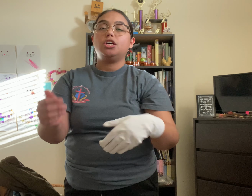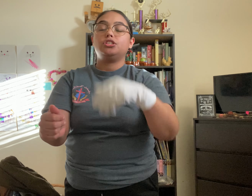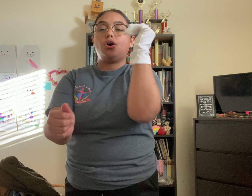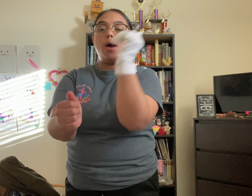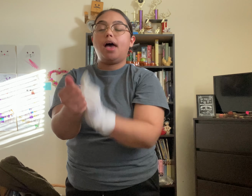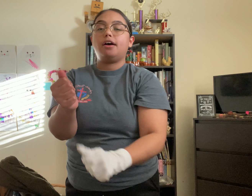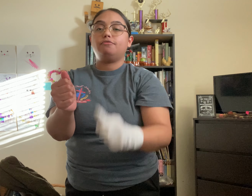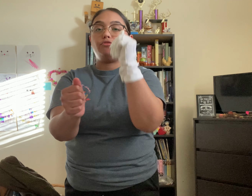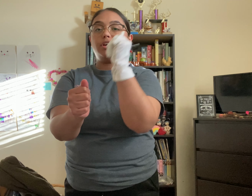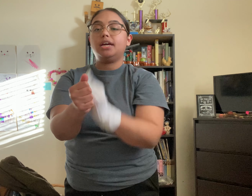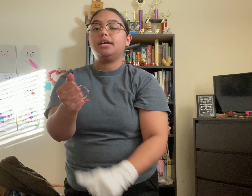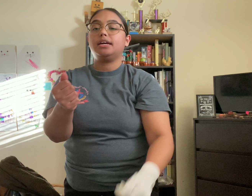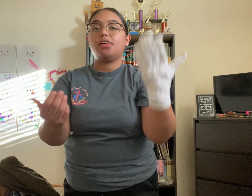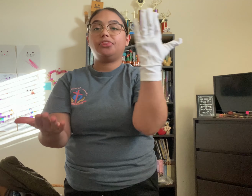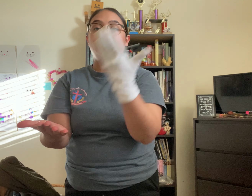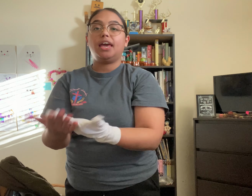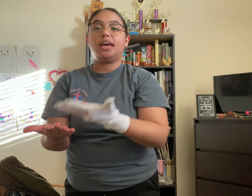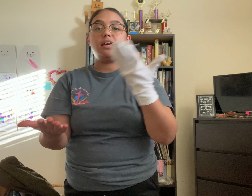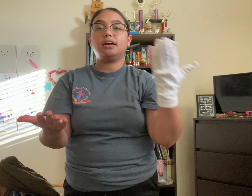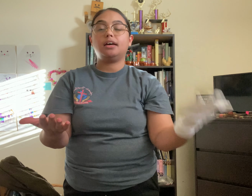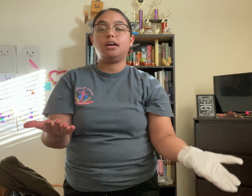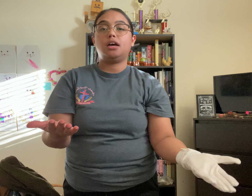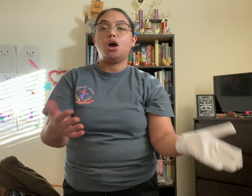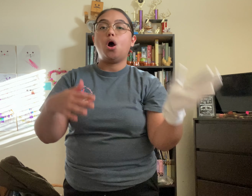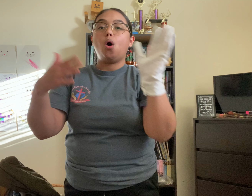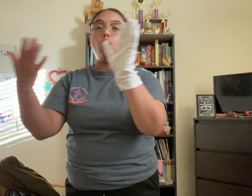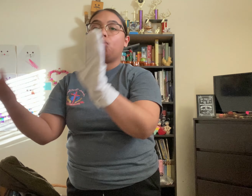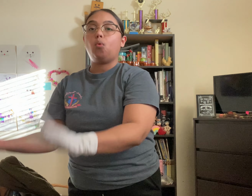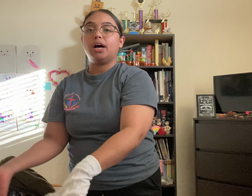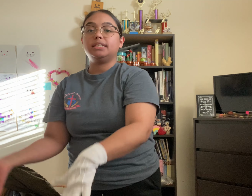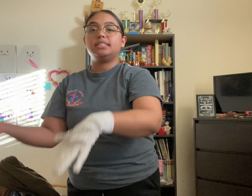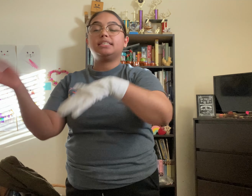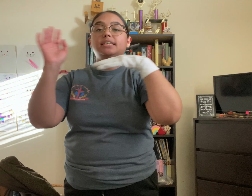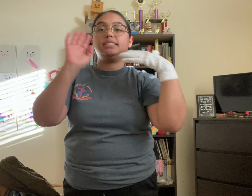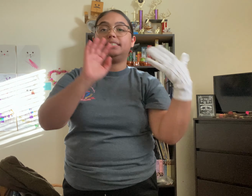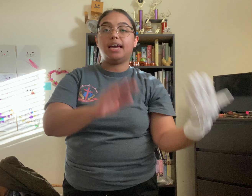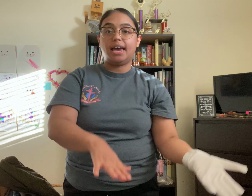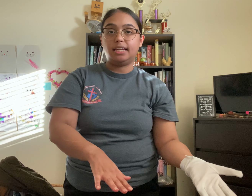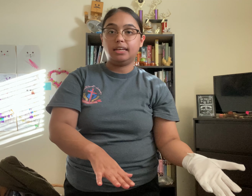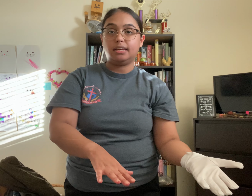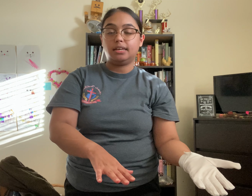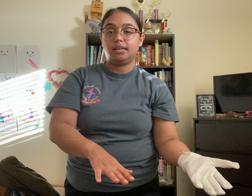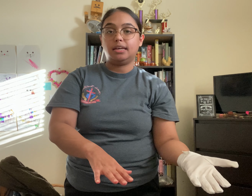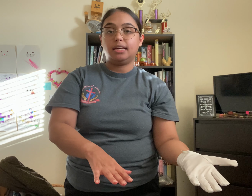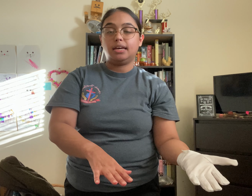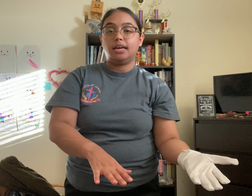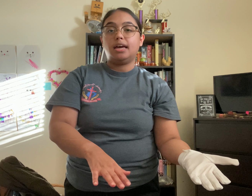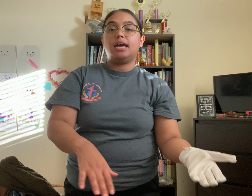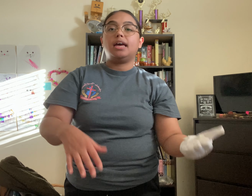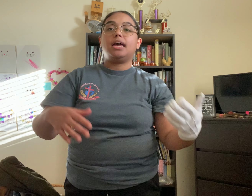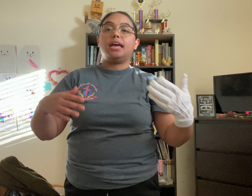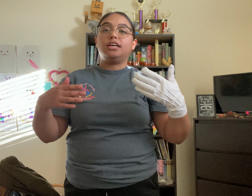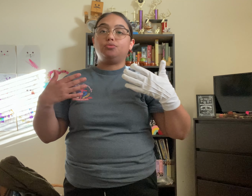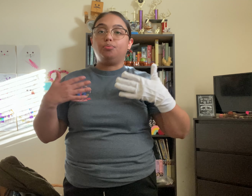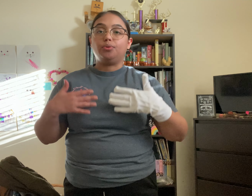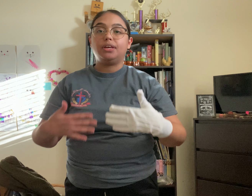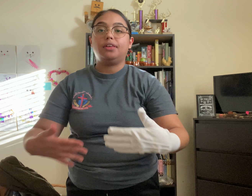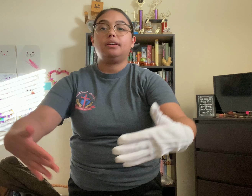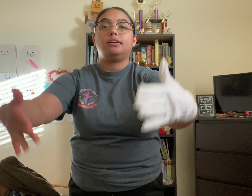So everything once dead is breathing.